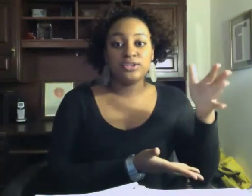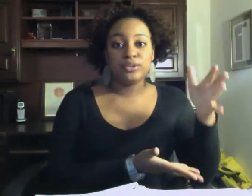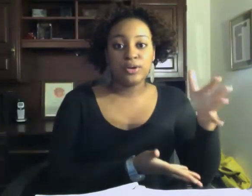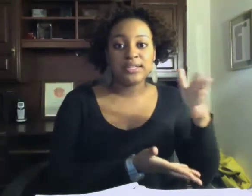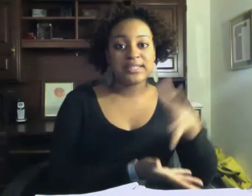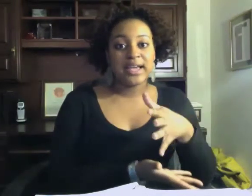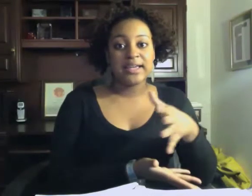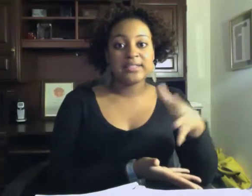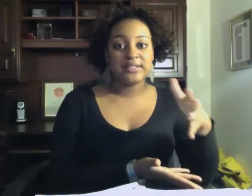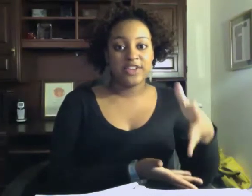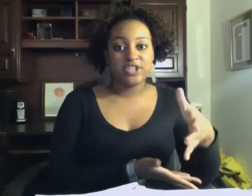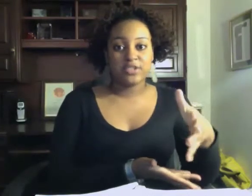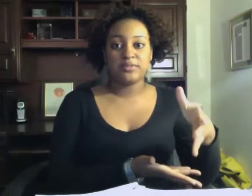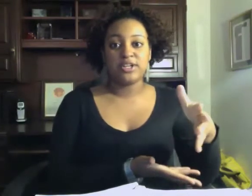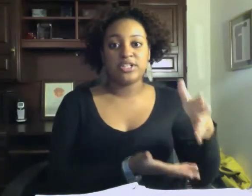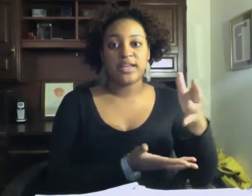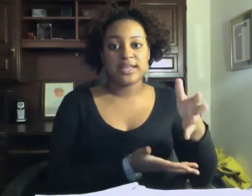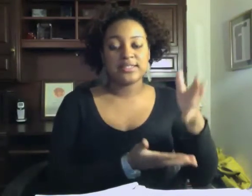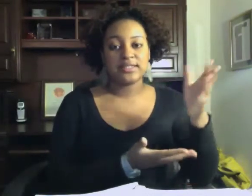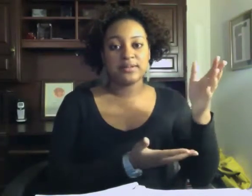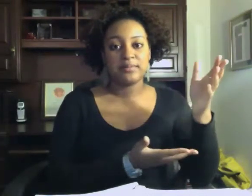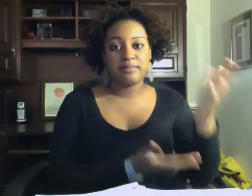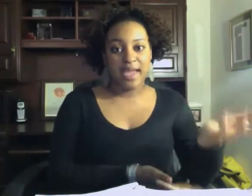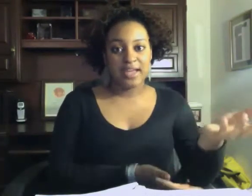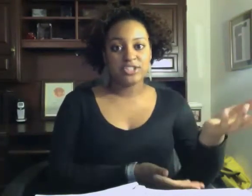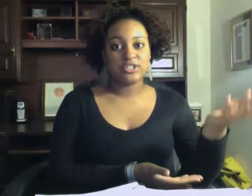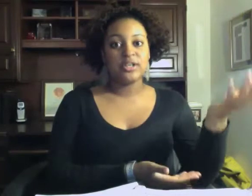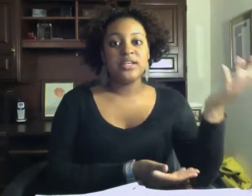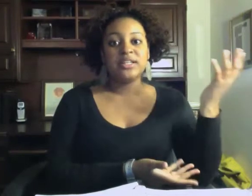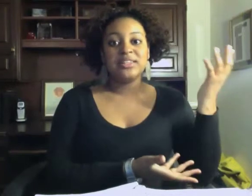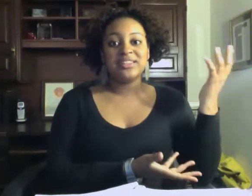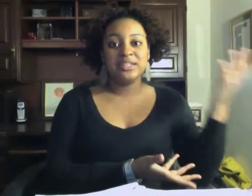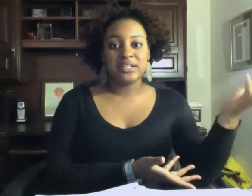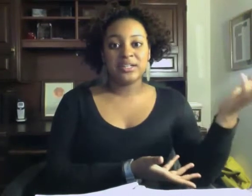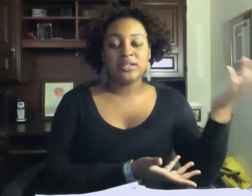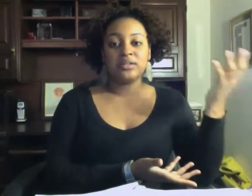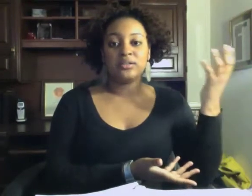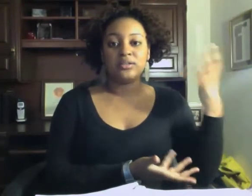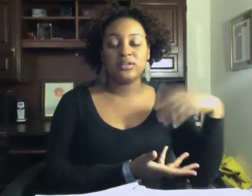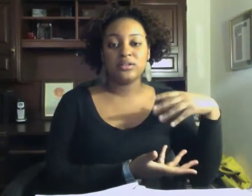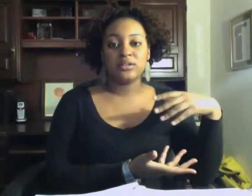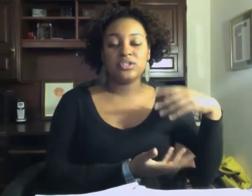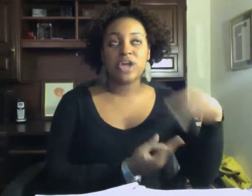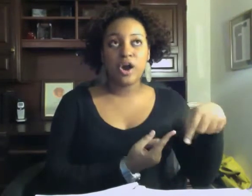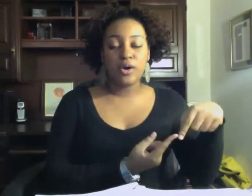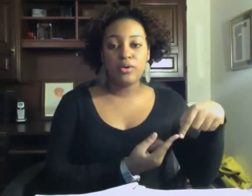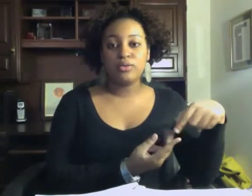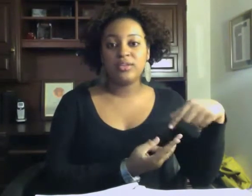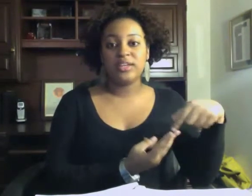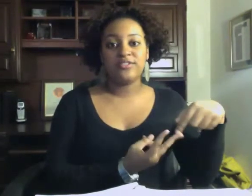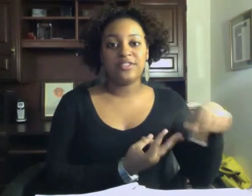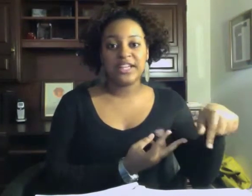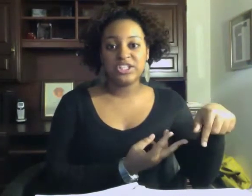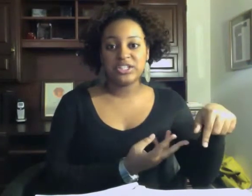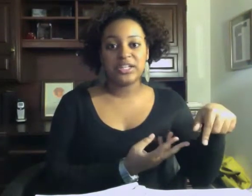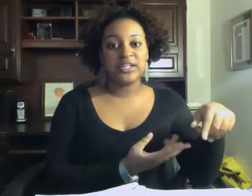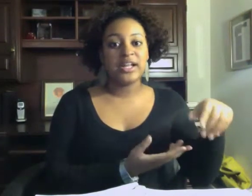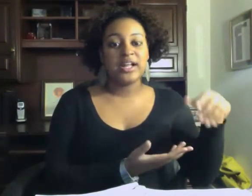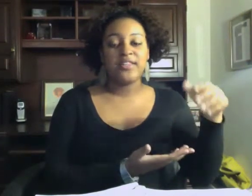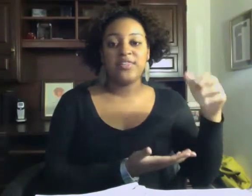your signs and facial expression has to match the tone, the inflation,